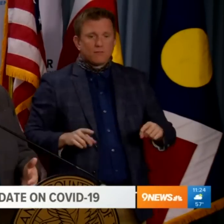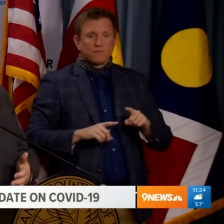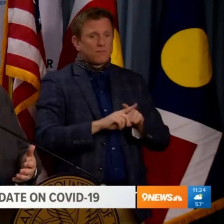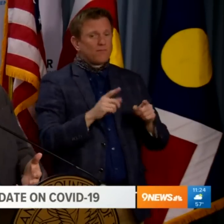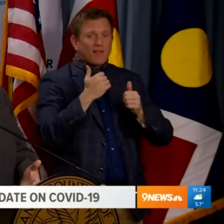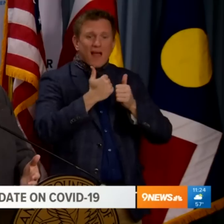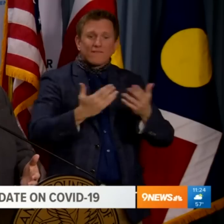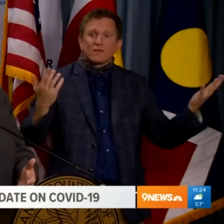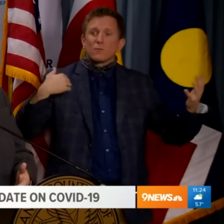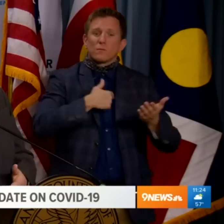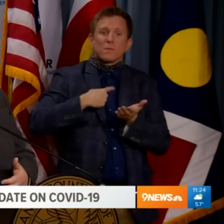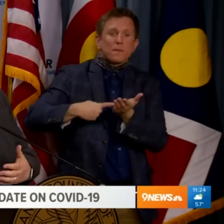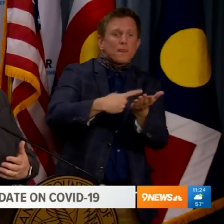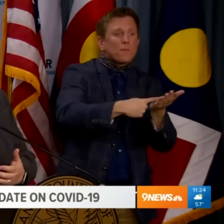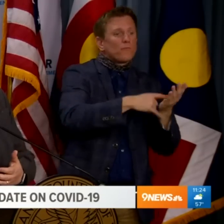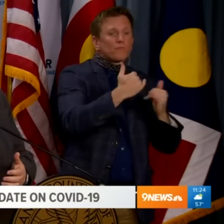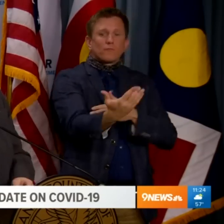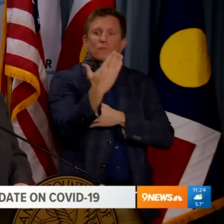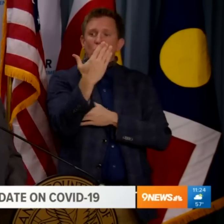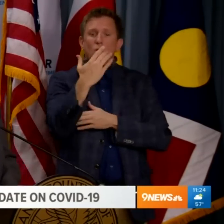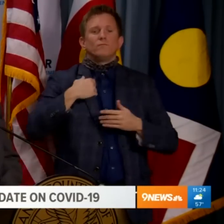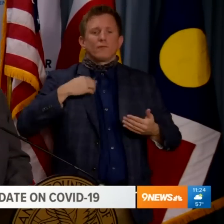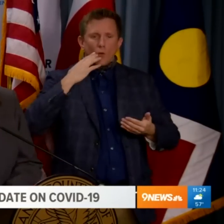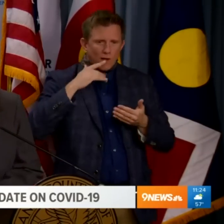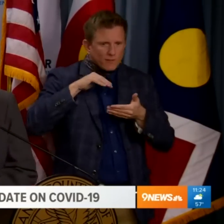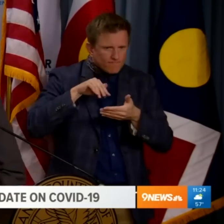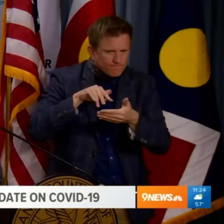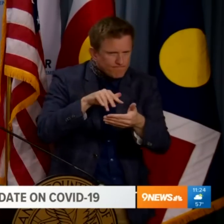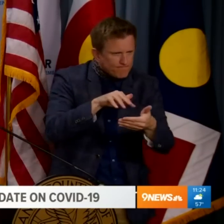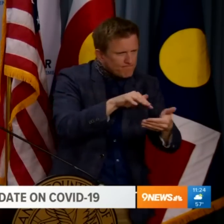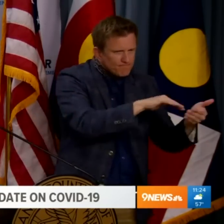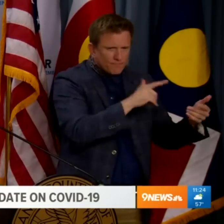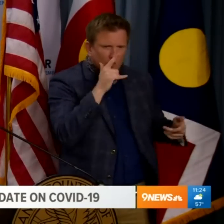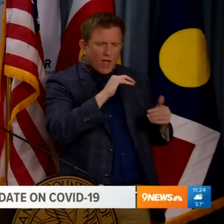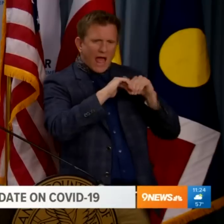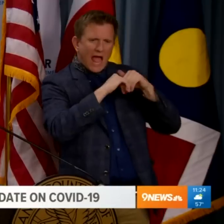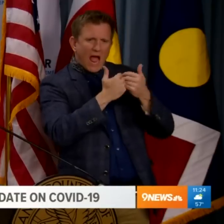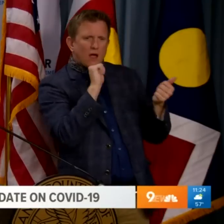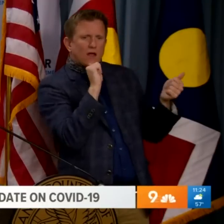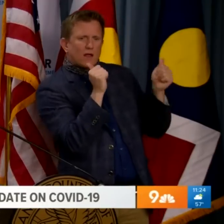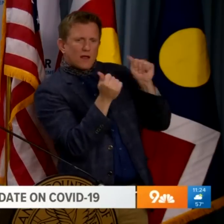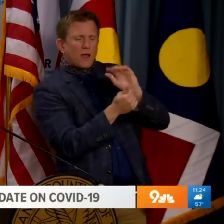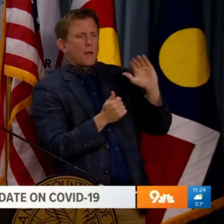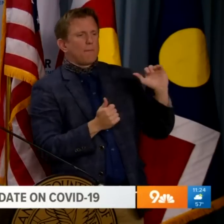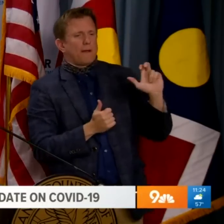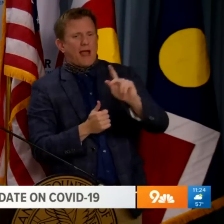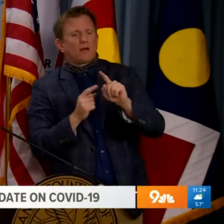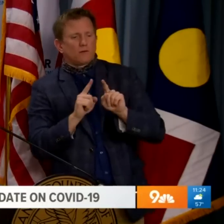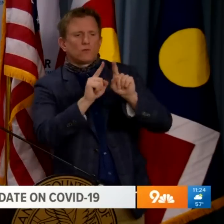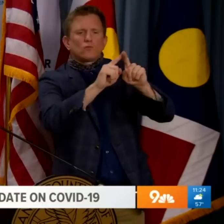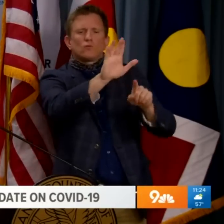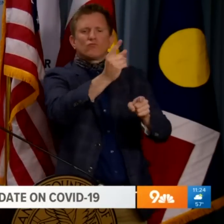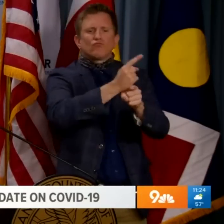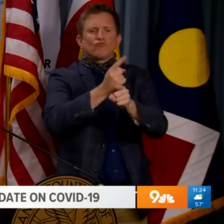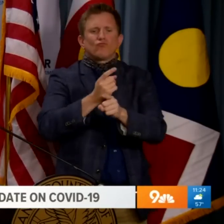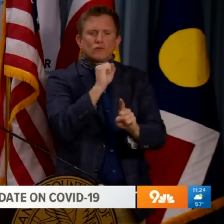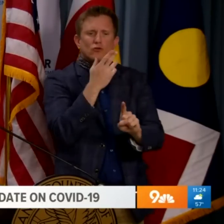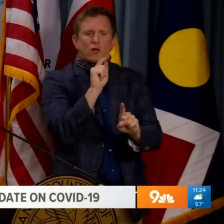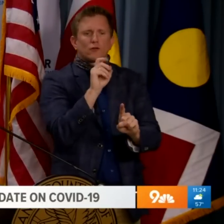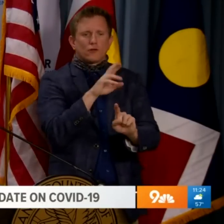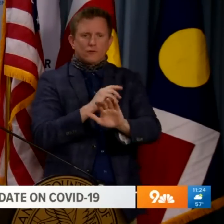shelters, this is now the new site. And so there's assigned beds, and people are able to get those beds on an assigned basis, first